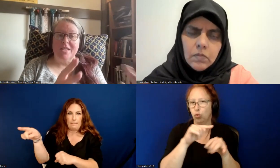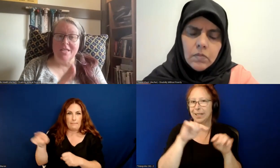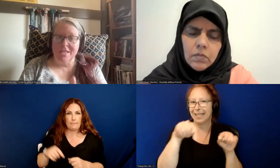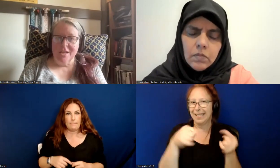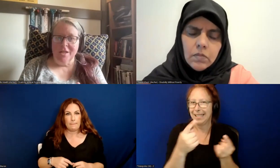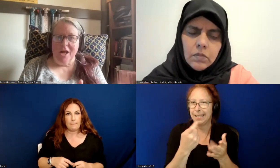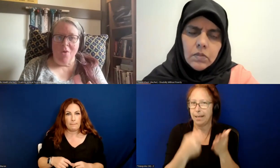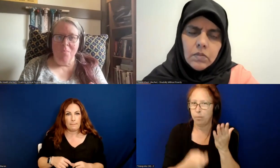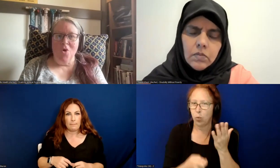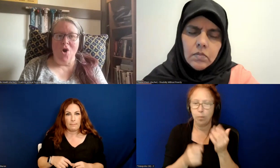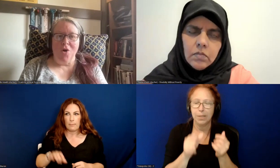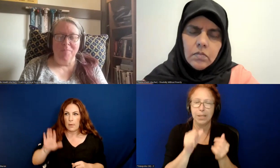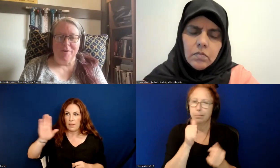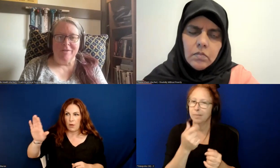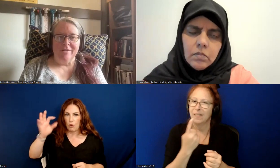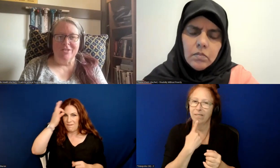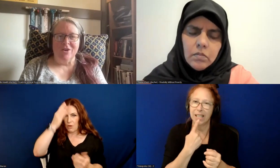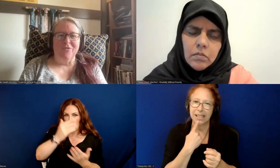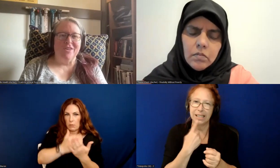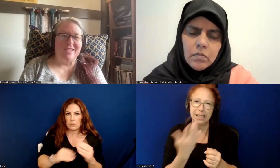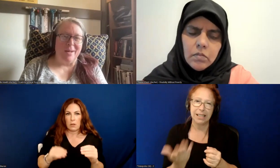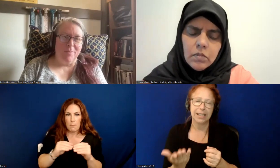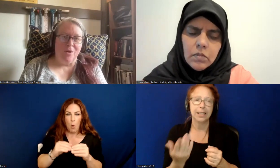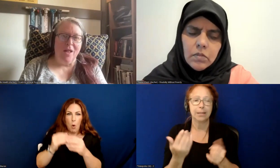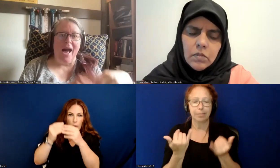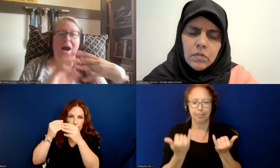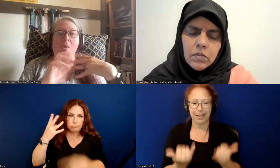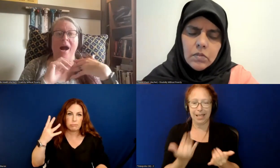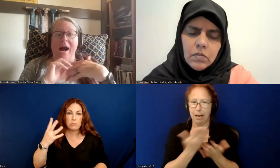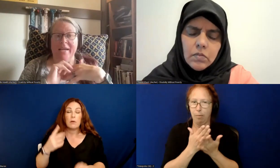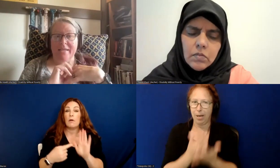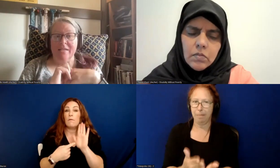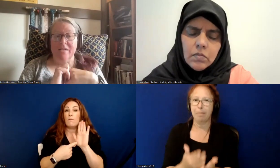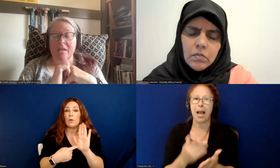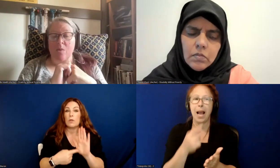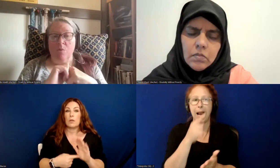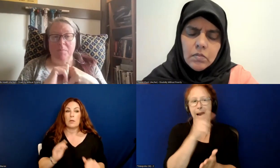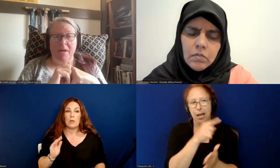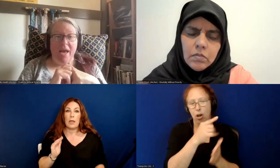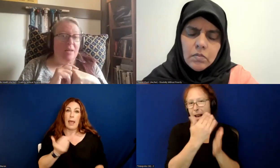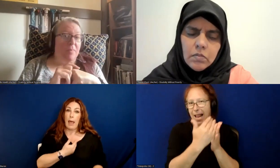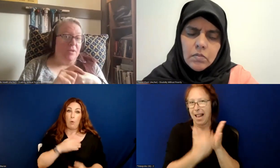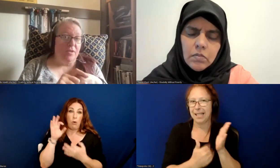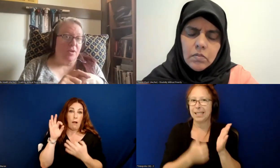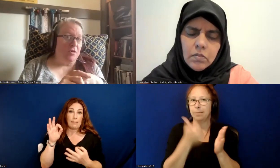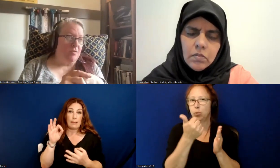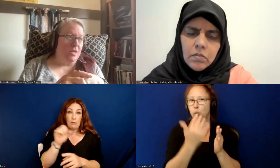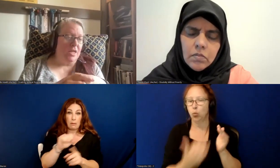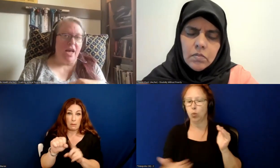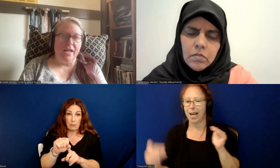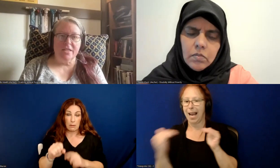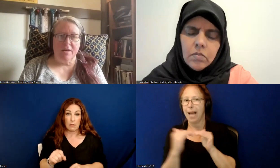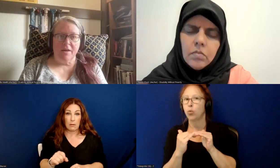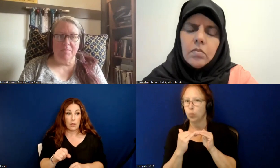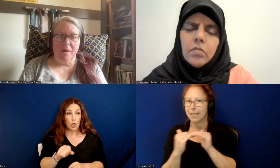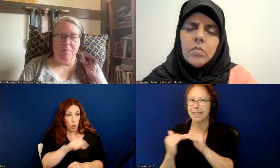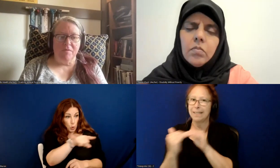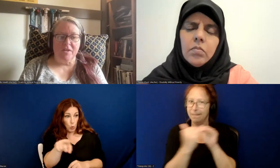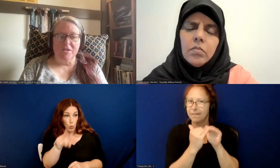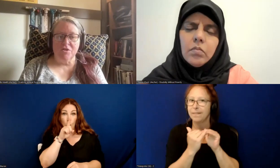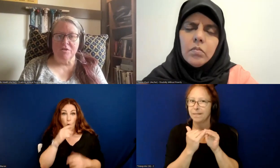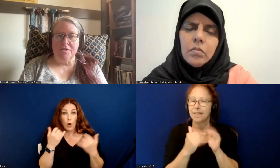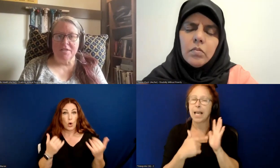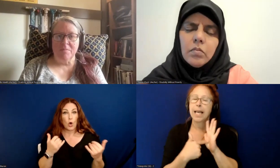to make that list more open. So, for example, our ideal would be anybody that currently gets